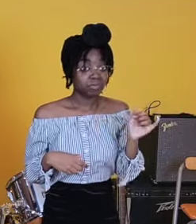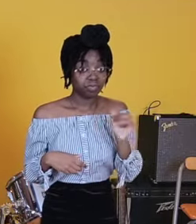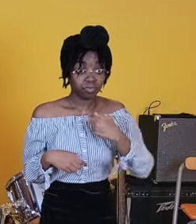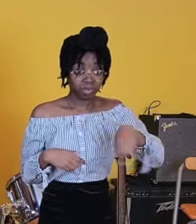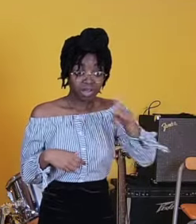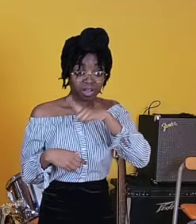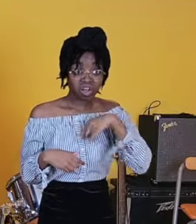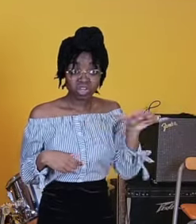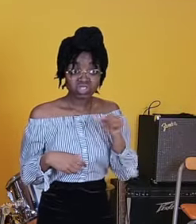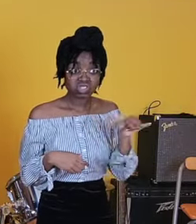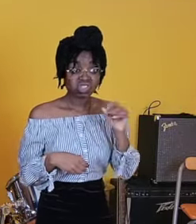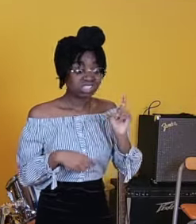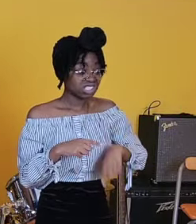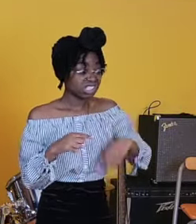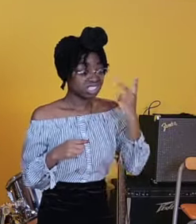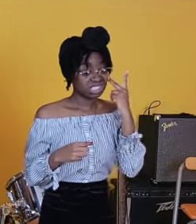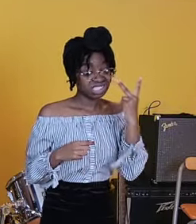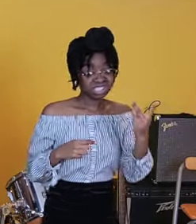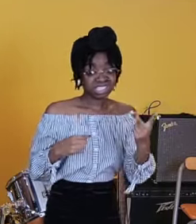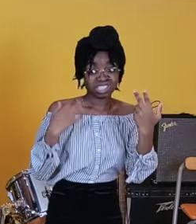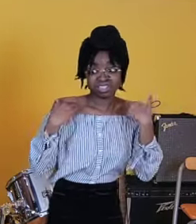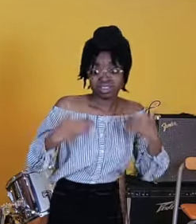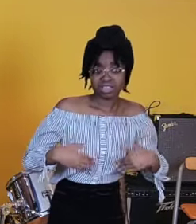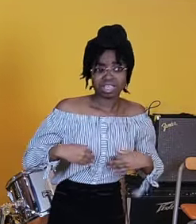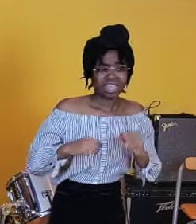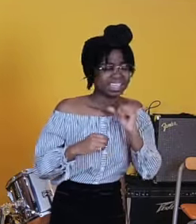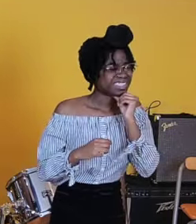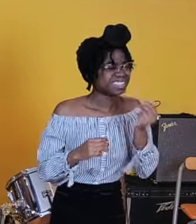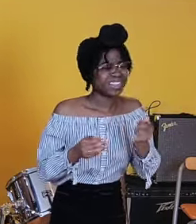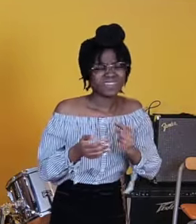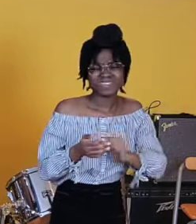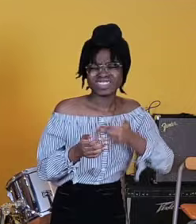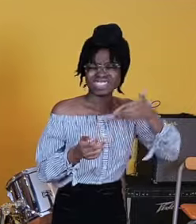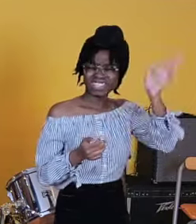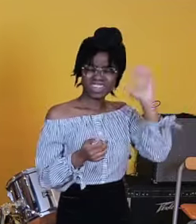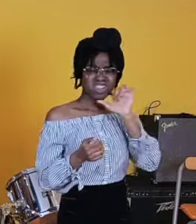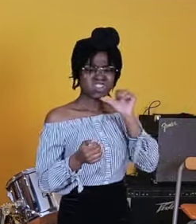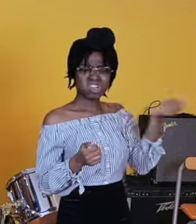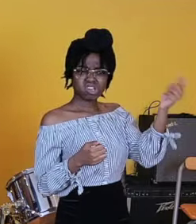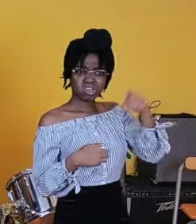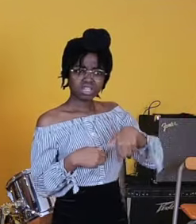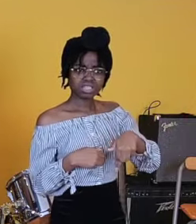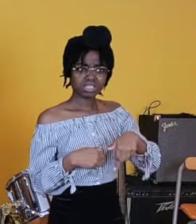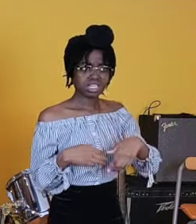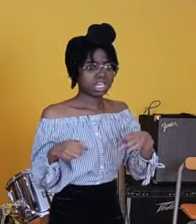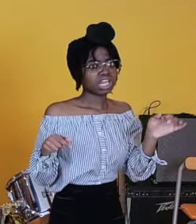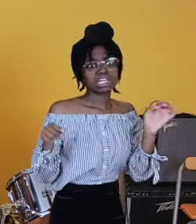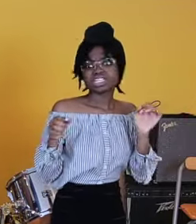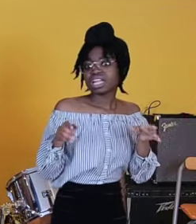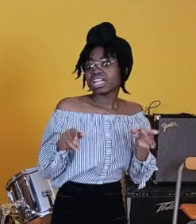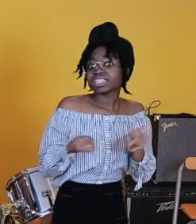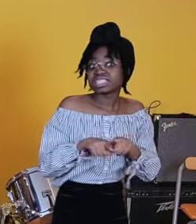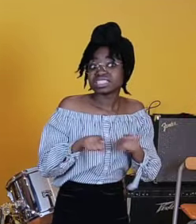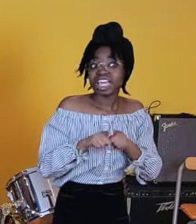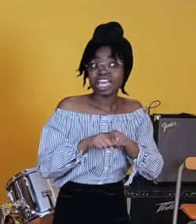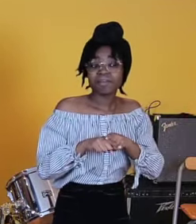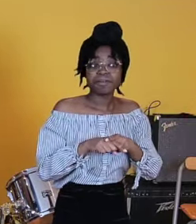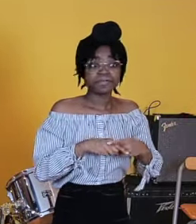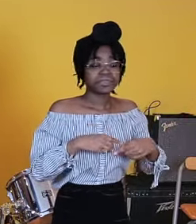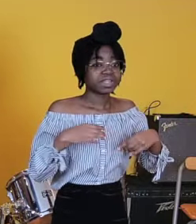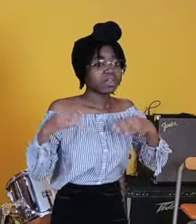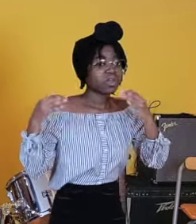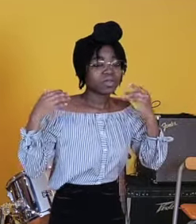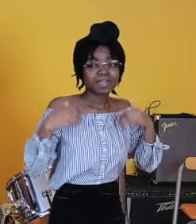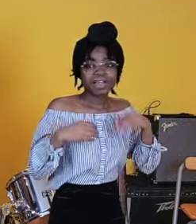even though we don't see things physically, it doesn't mean that God is not there. Just like how the wind blows every day, we don't see the wind, but we feel